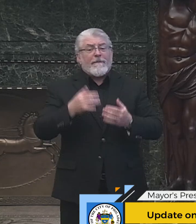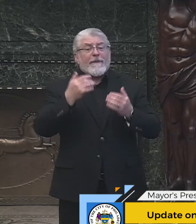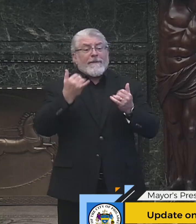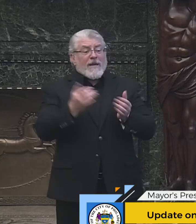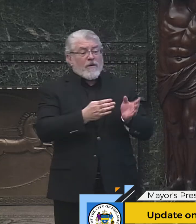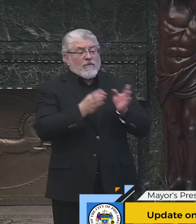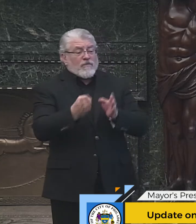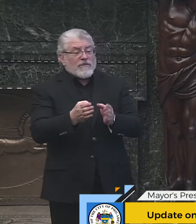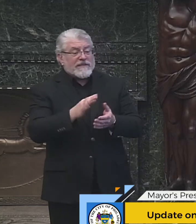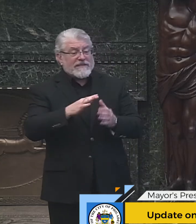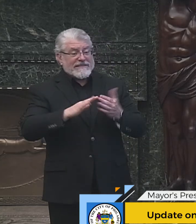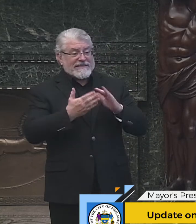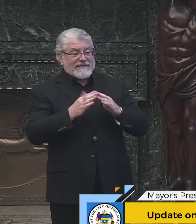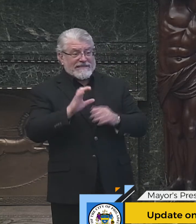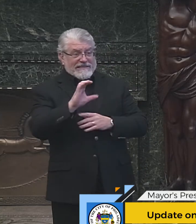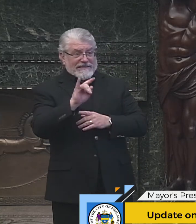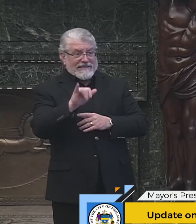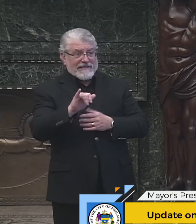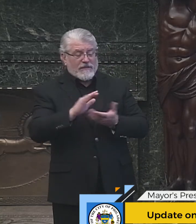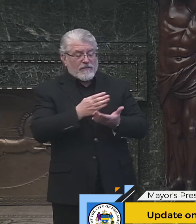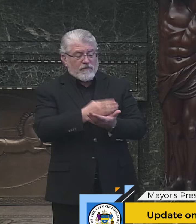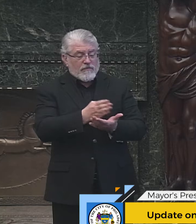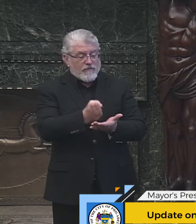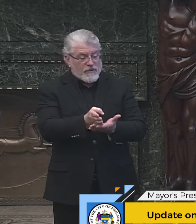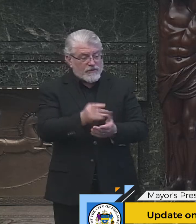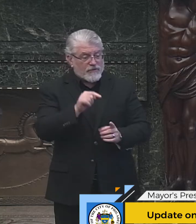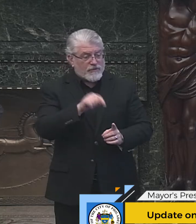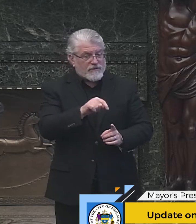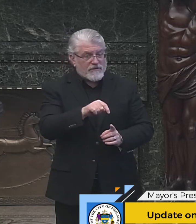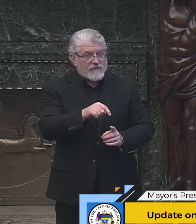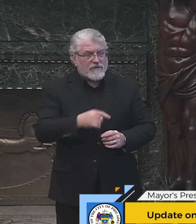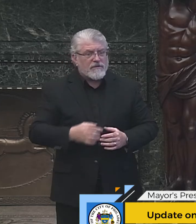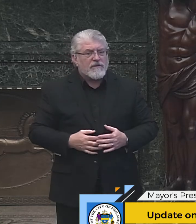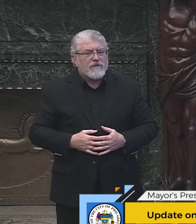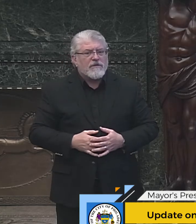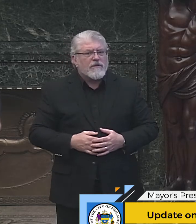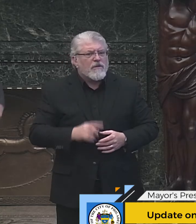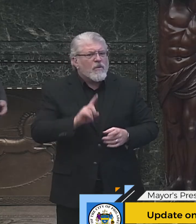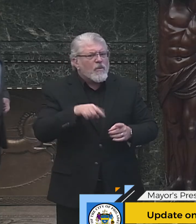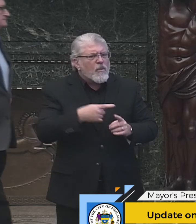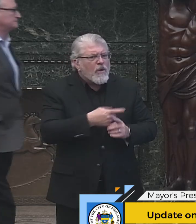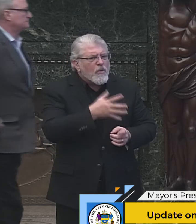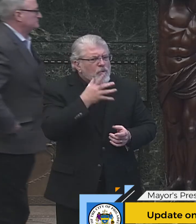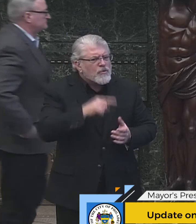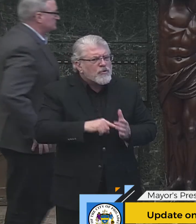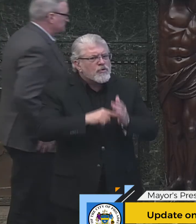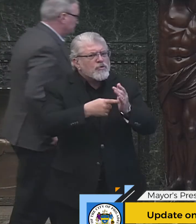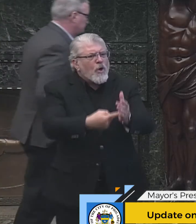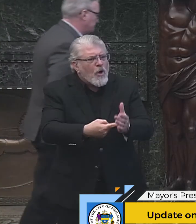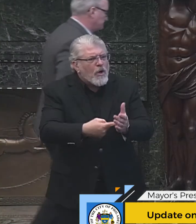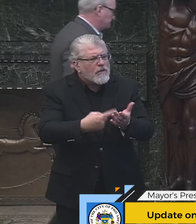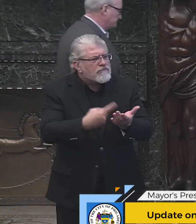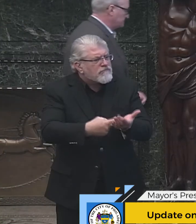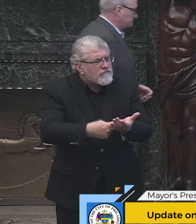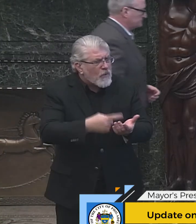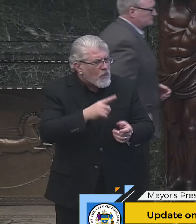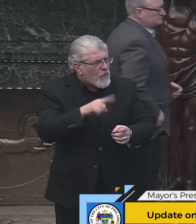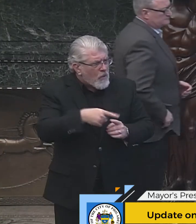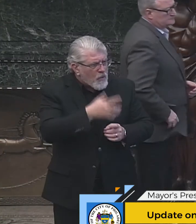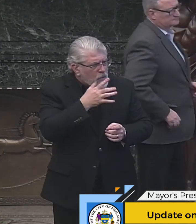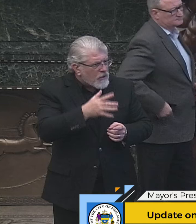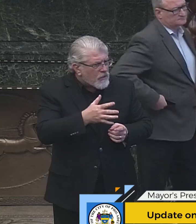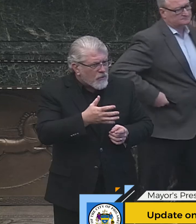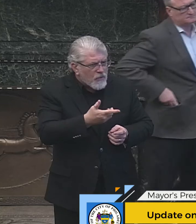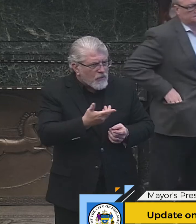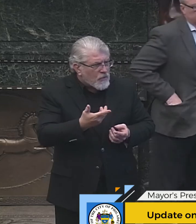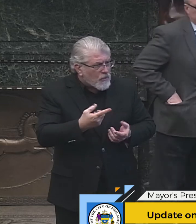virtually, or will people, or I guess, have you made plans about that? So we are in current conversations